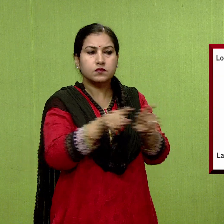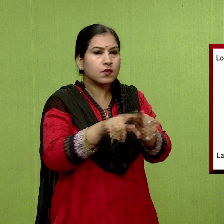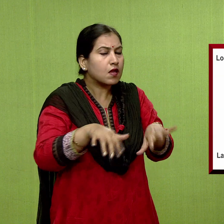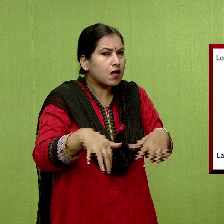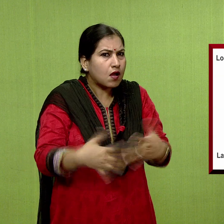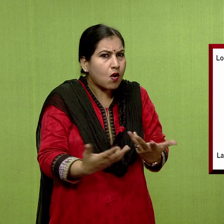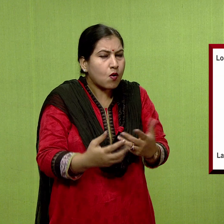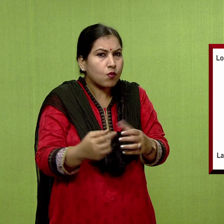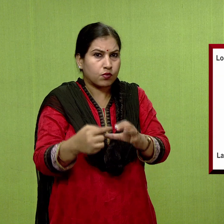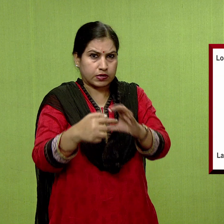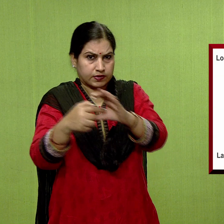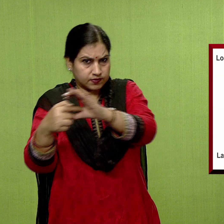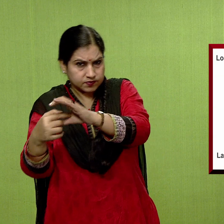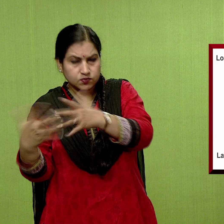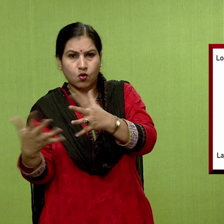explained in terms of degrees,